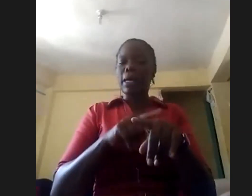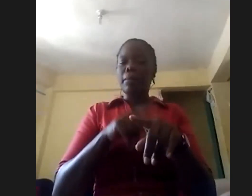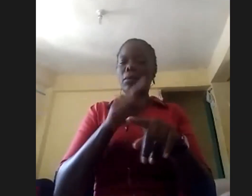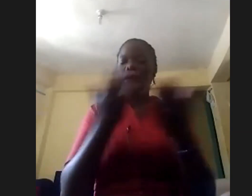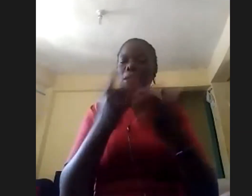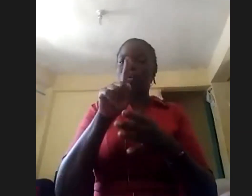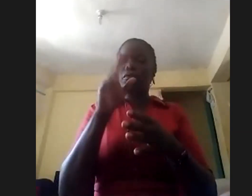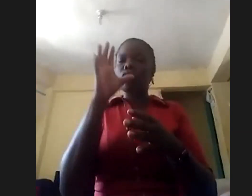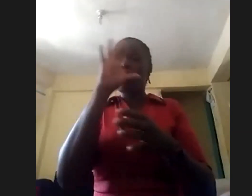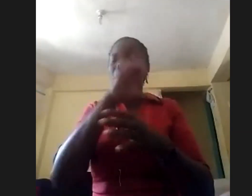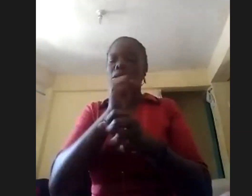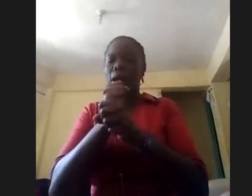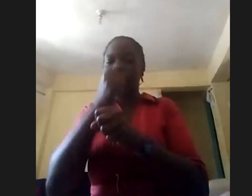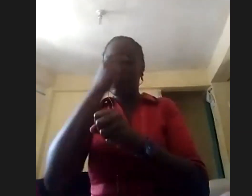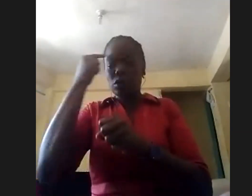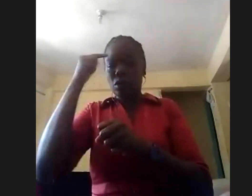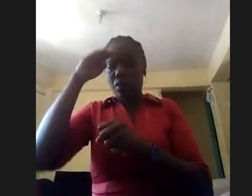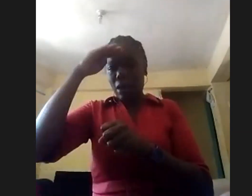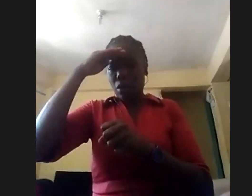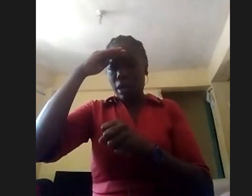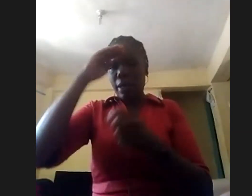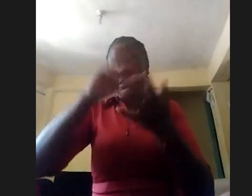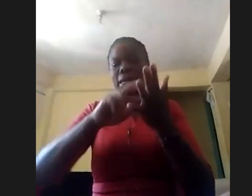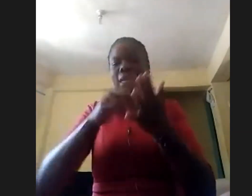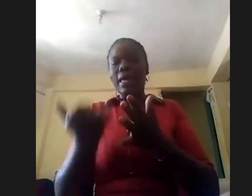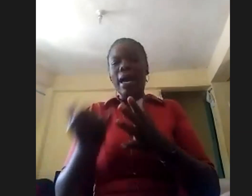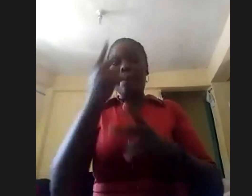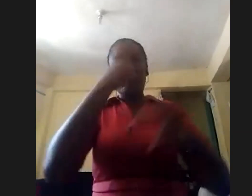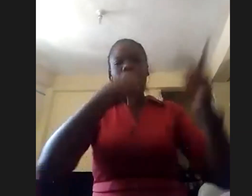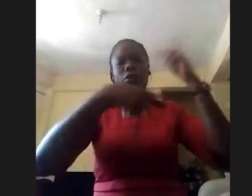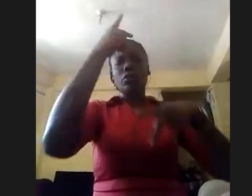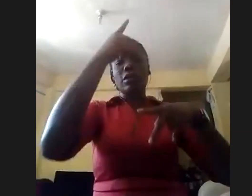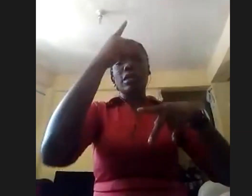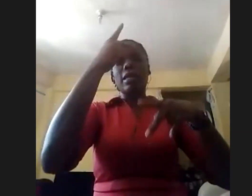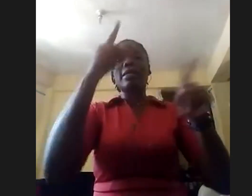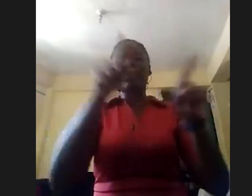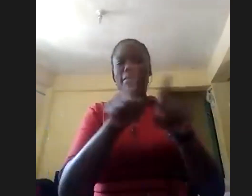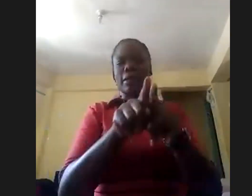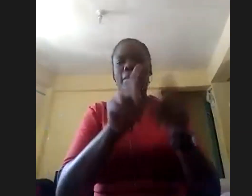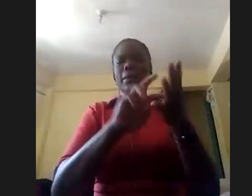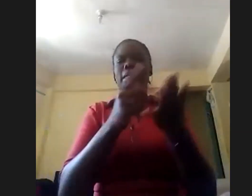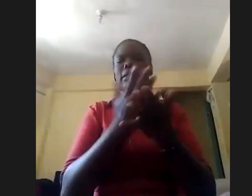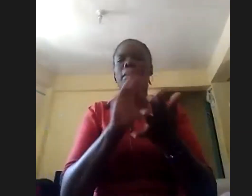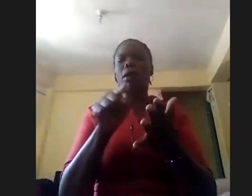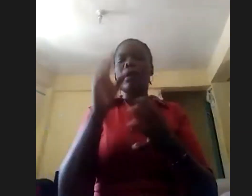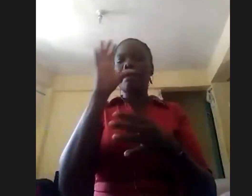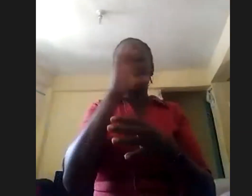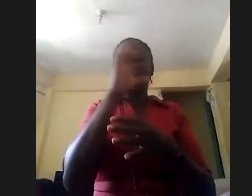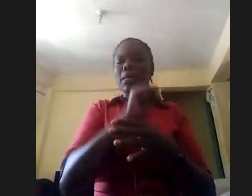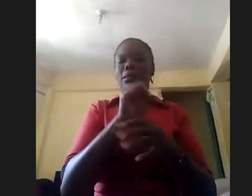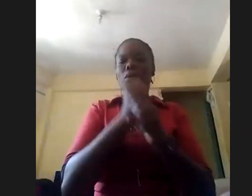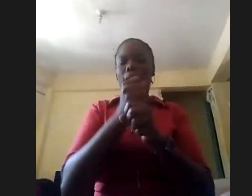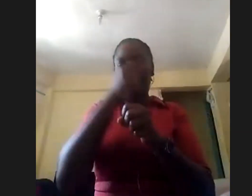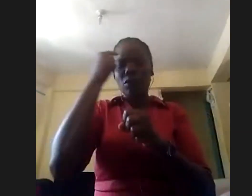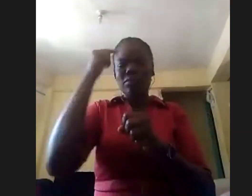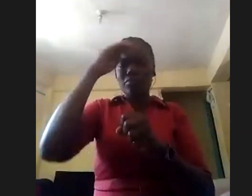of alcohol, and it happens even with young professionals, someone misses work because of they are binge drinking, they got